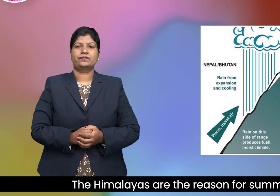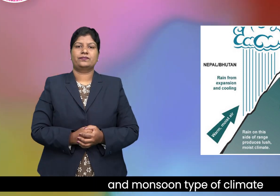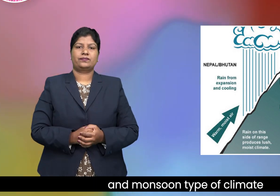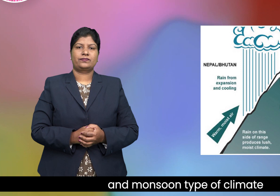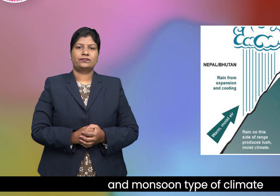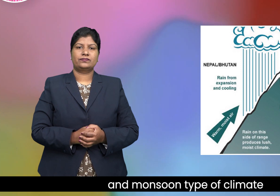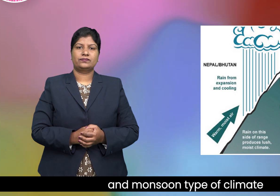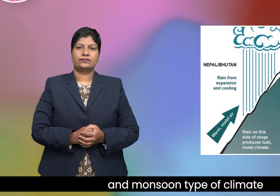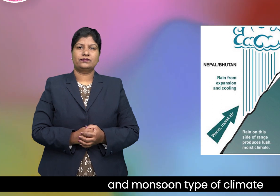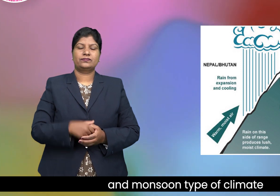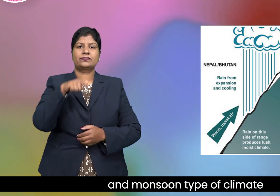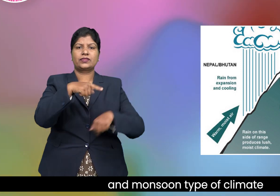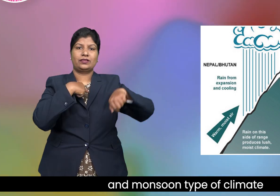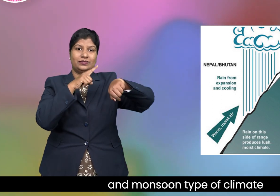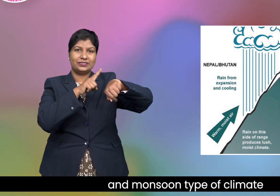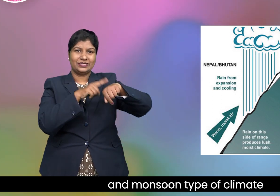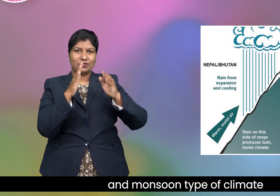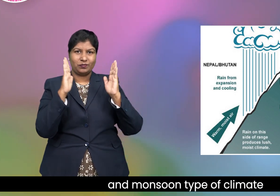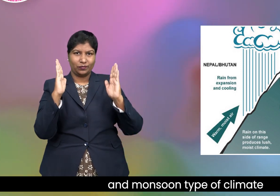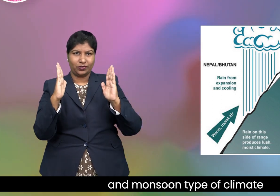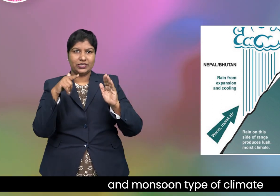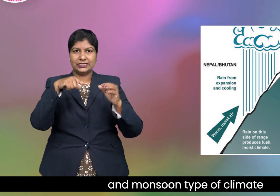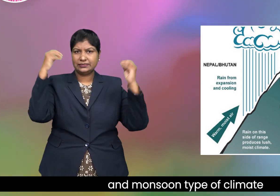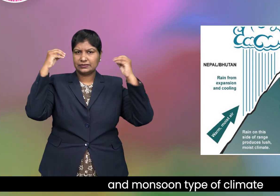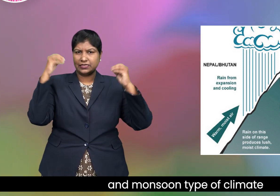and monsoon type of climate